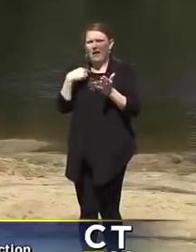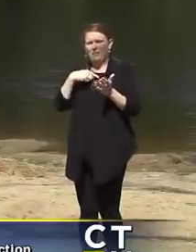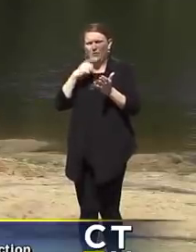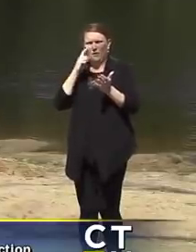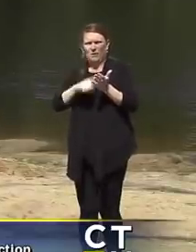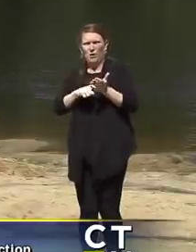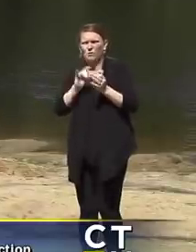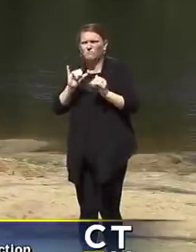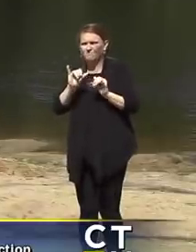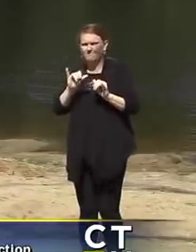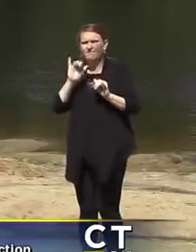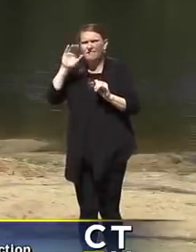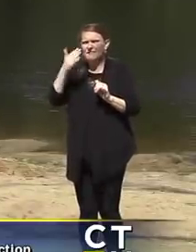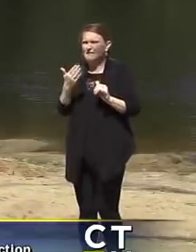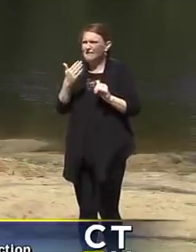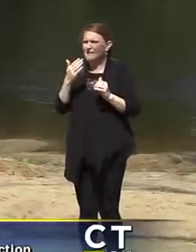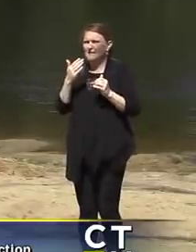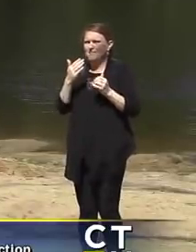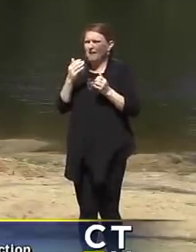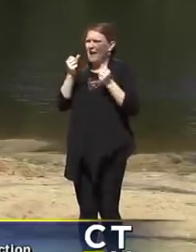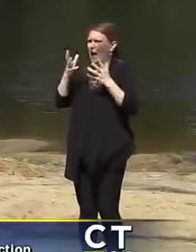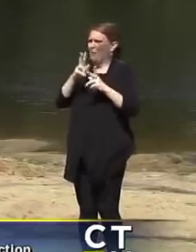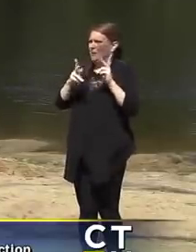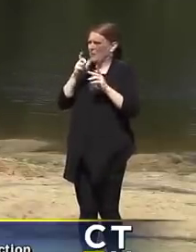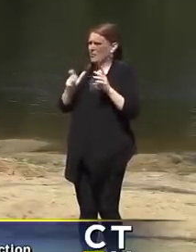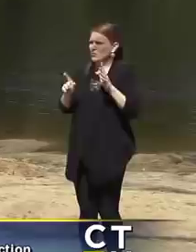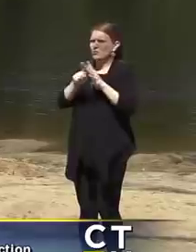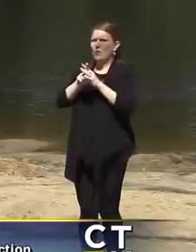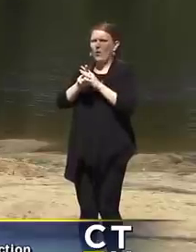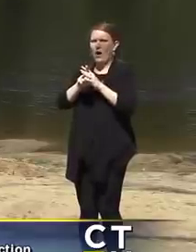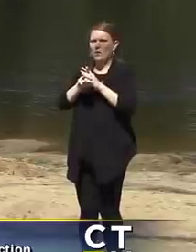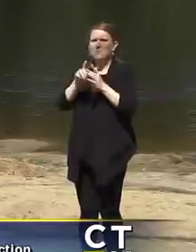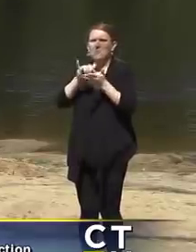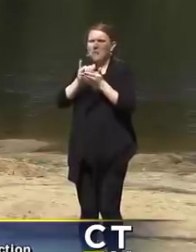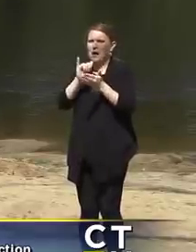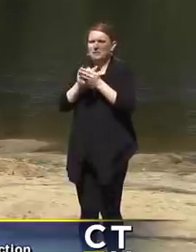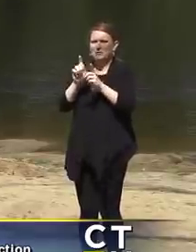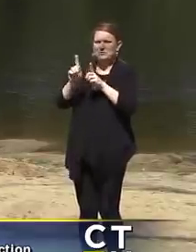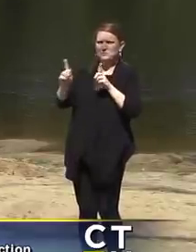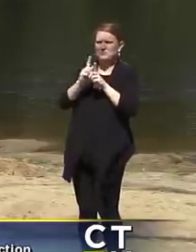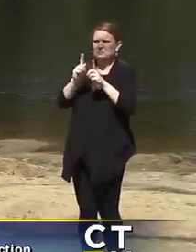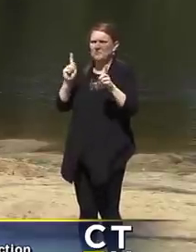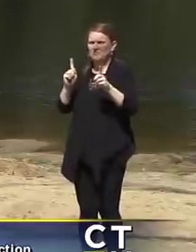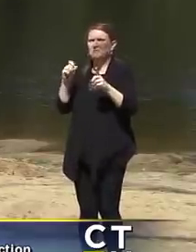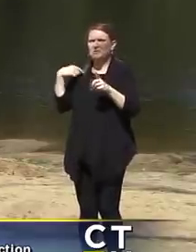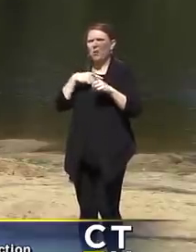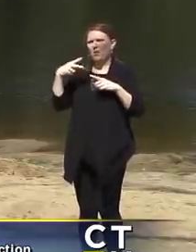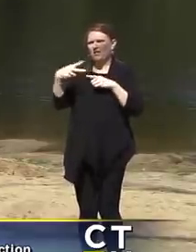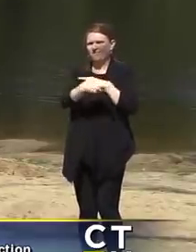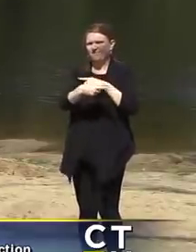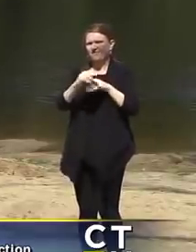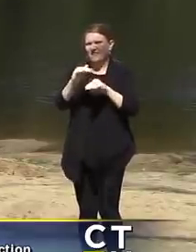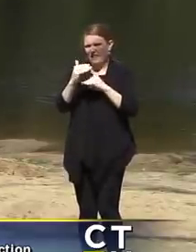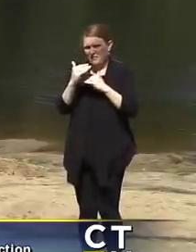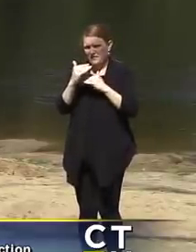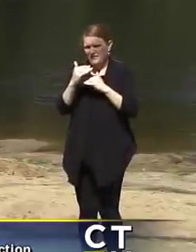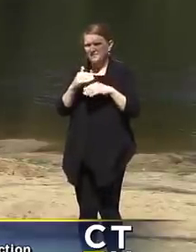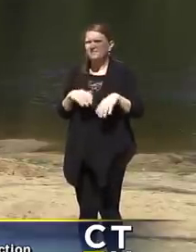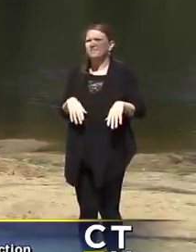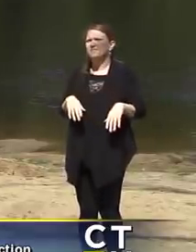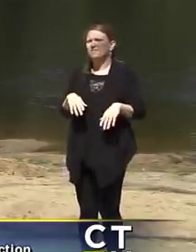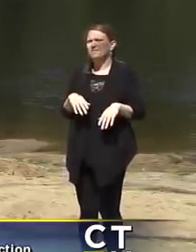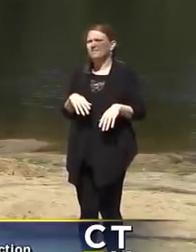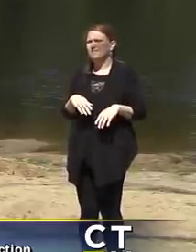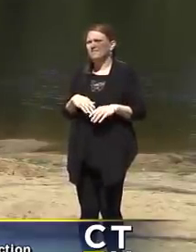level when the number of visitors gets to a point that it's difficult for folks to maintain social distancing. And so in some locations, we